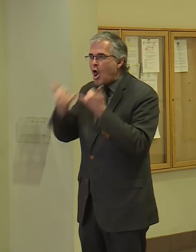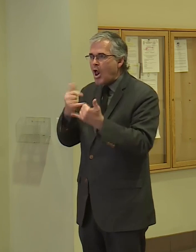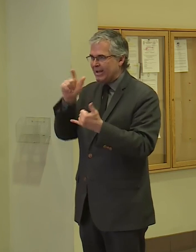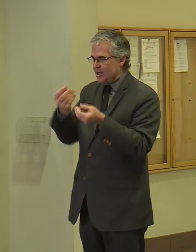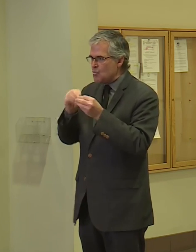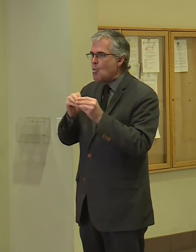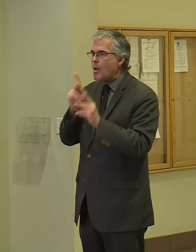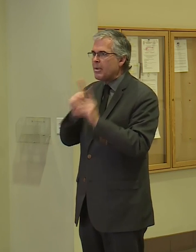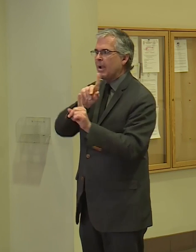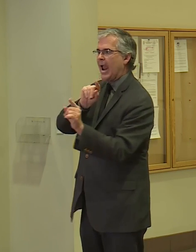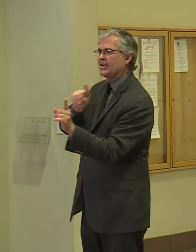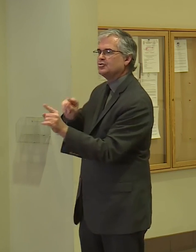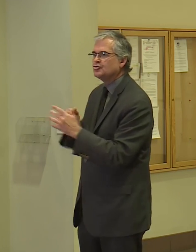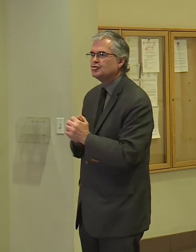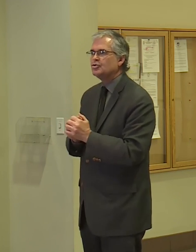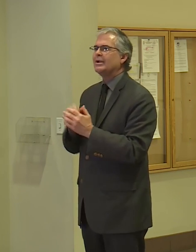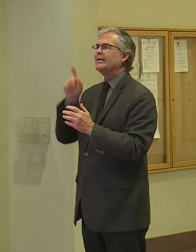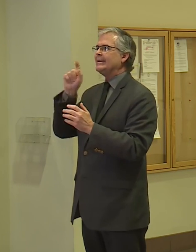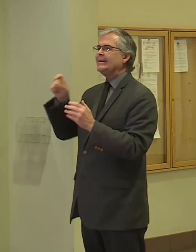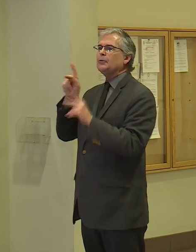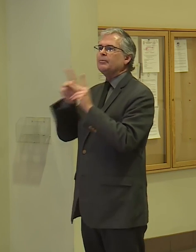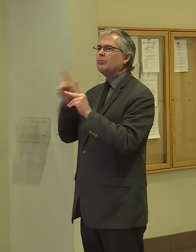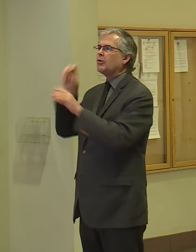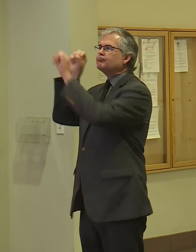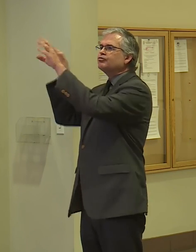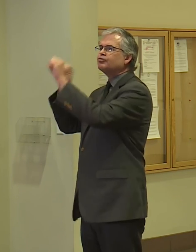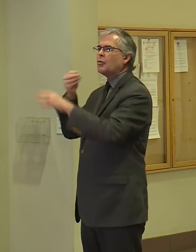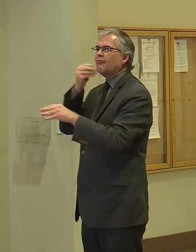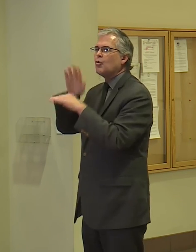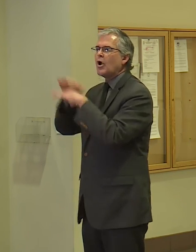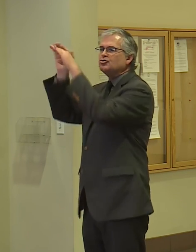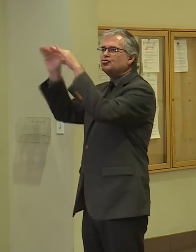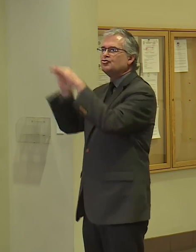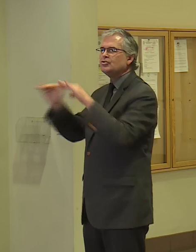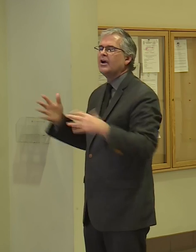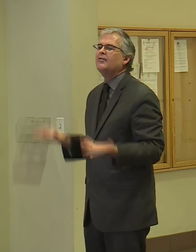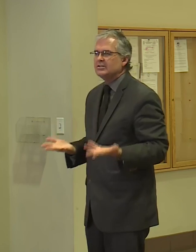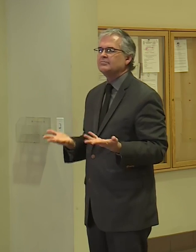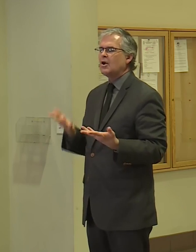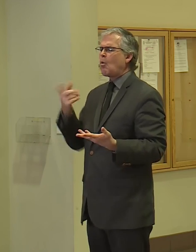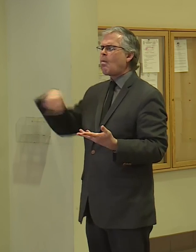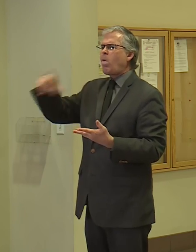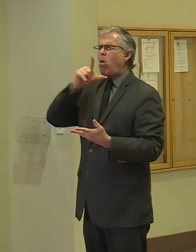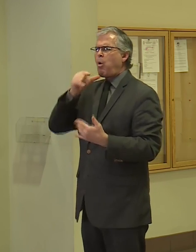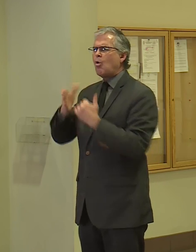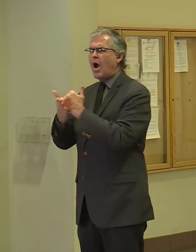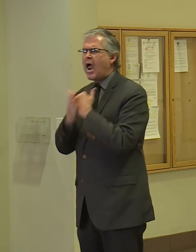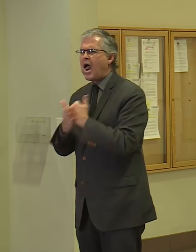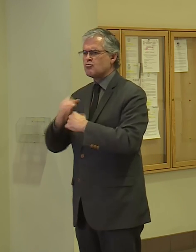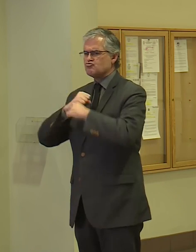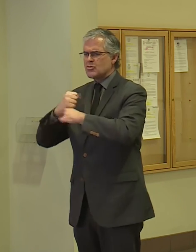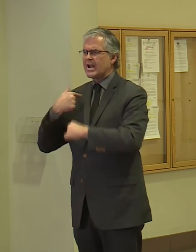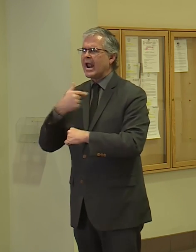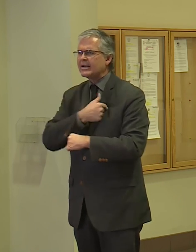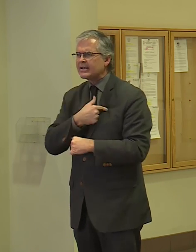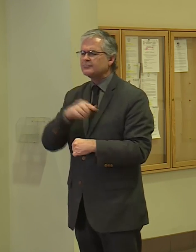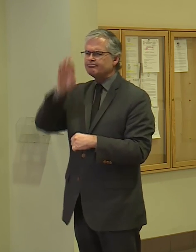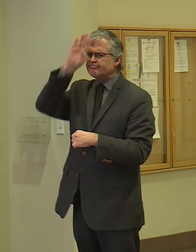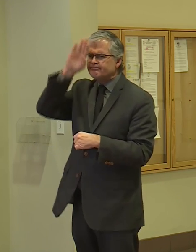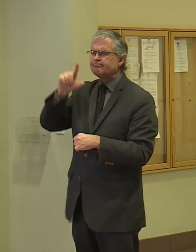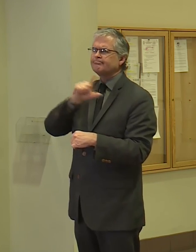please join me in thanking our heroes who continue to put themselves in harm's way to keep us safe our first responders and our medical